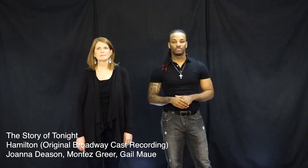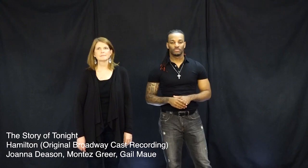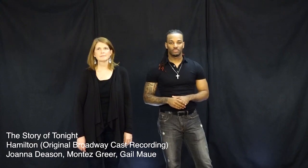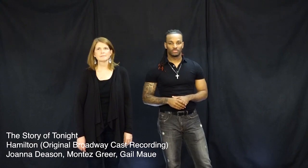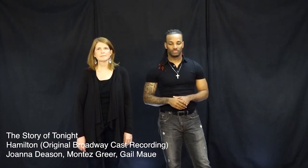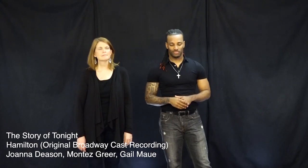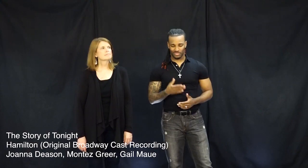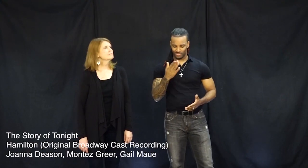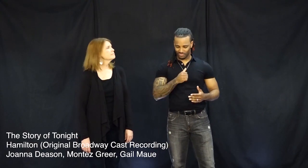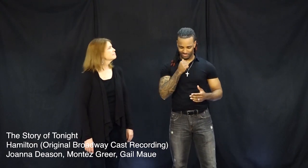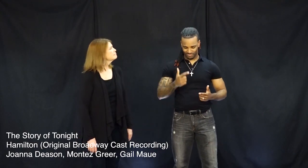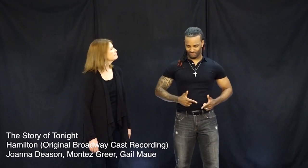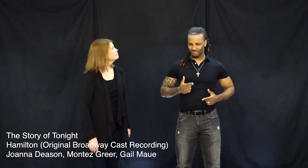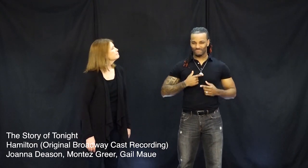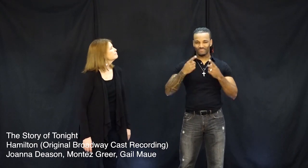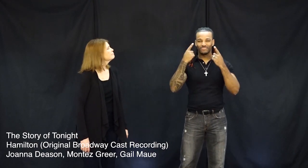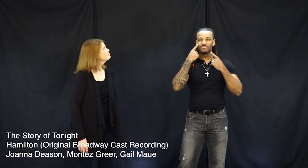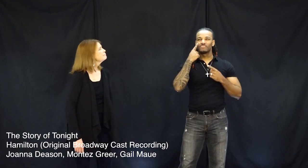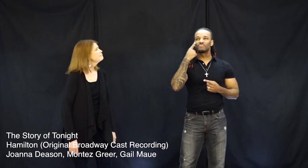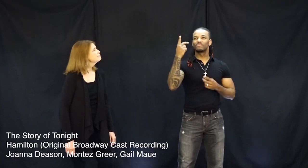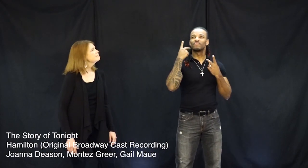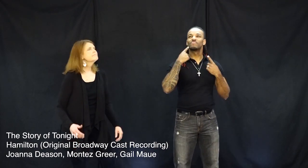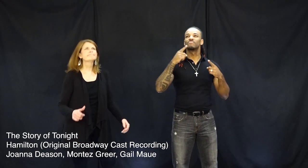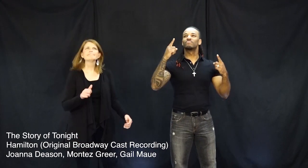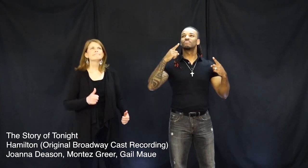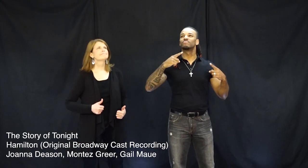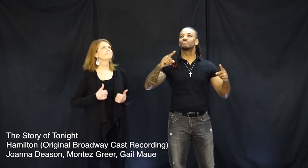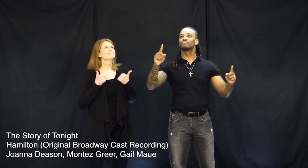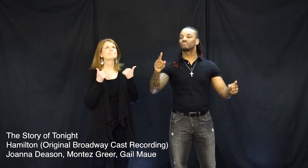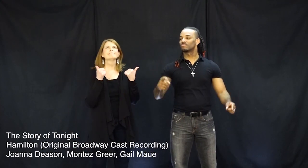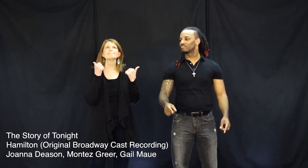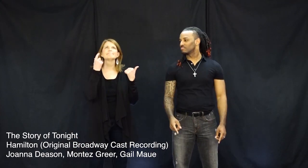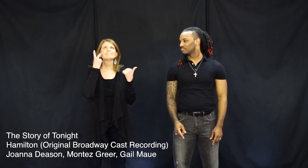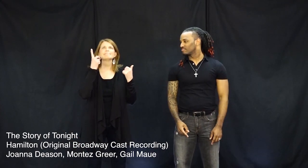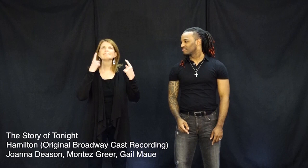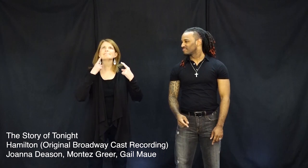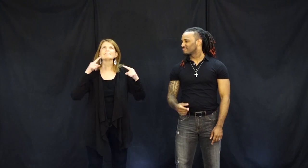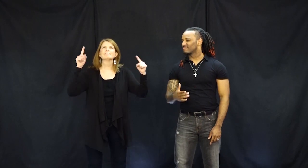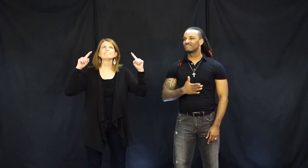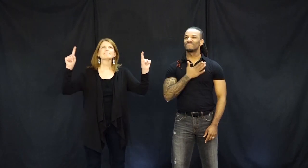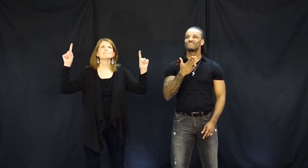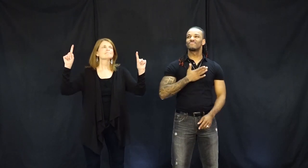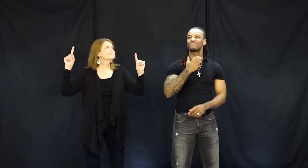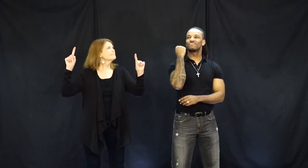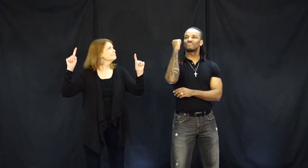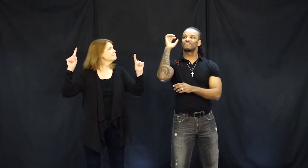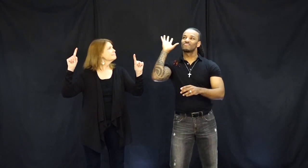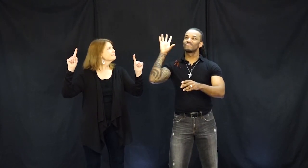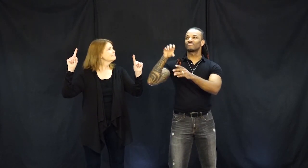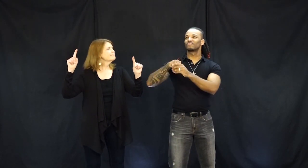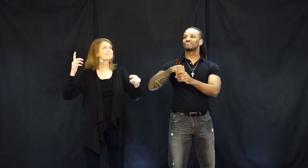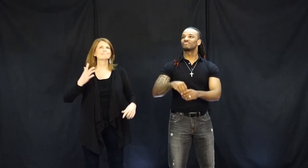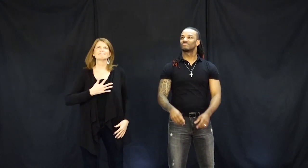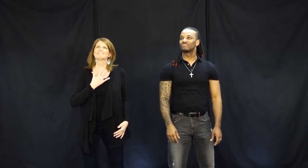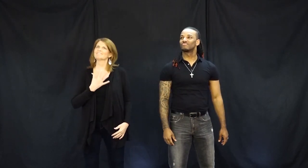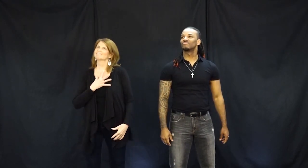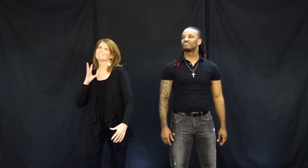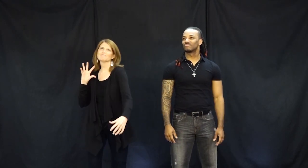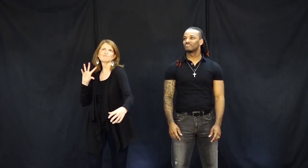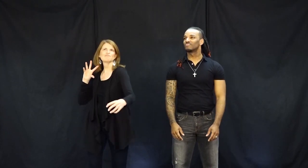I may not live to see our glory, I may not live to see our glory, but I will gladly join the fight. but I will gladly